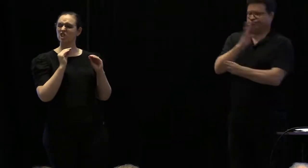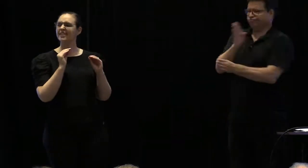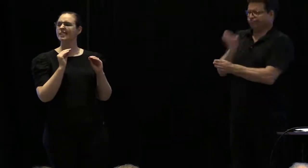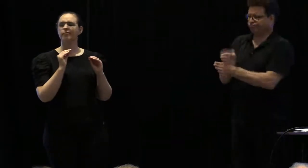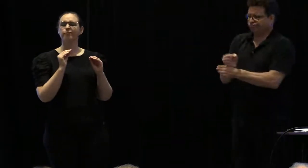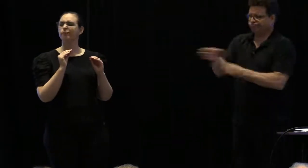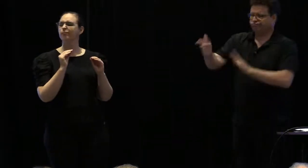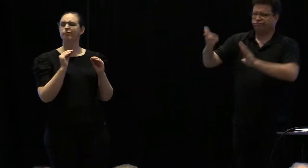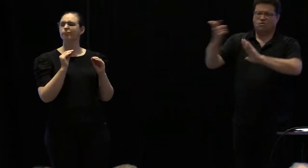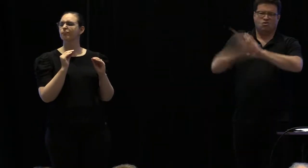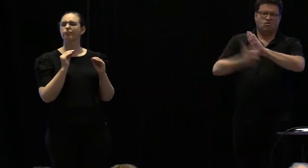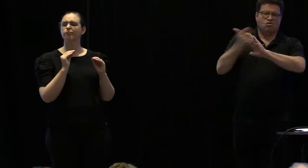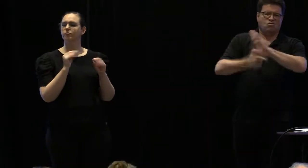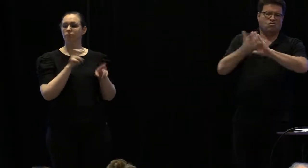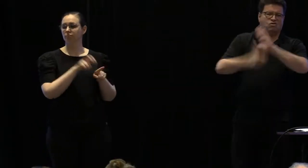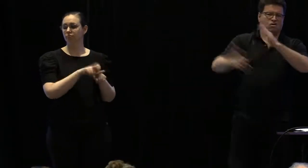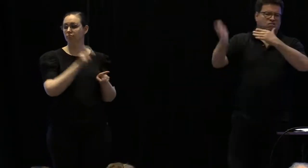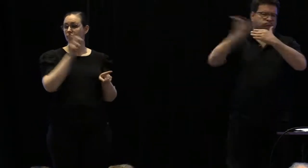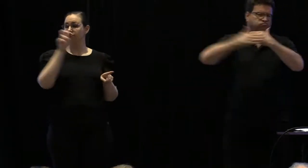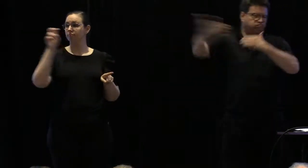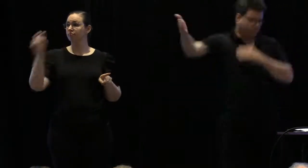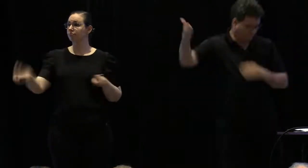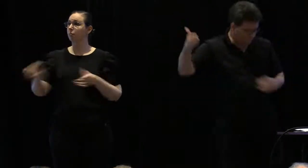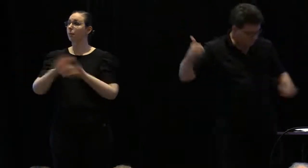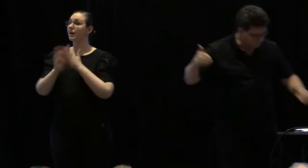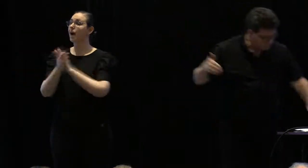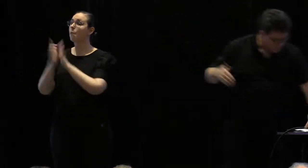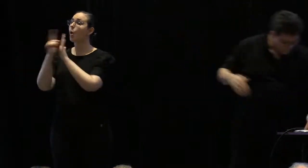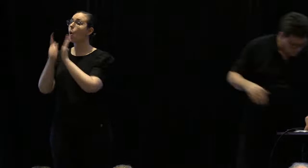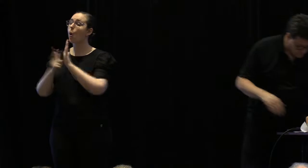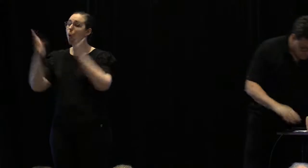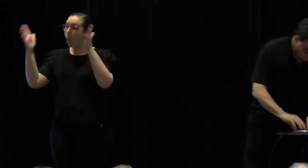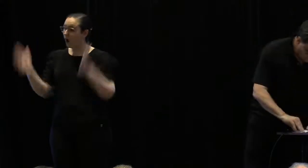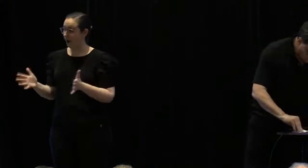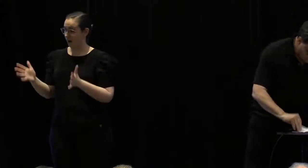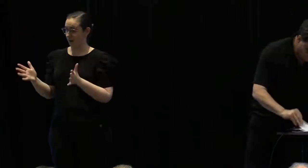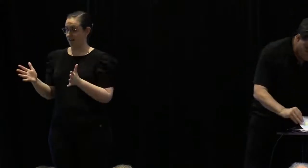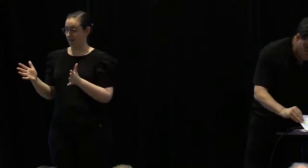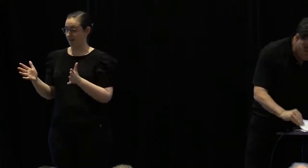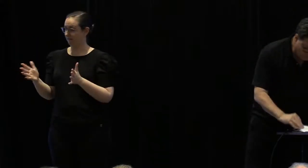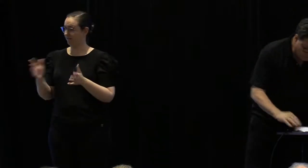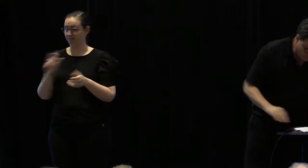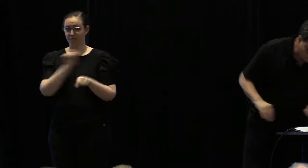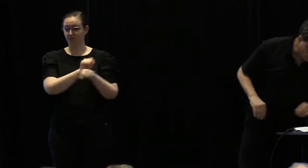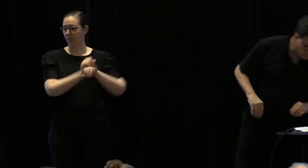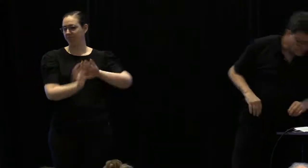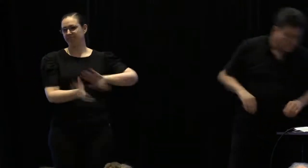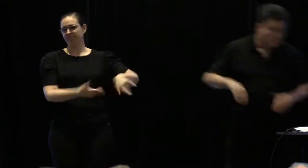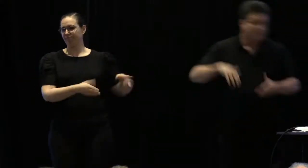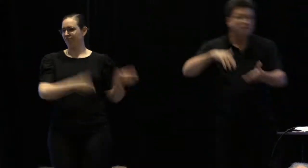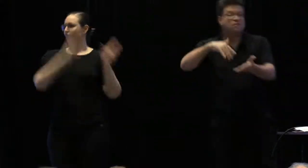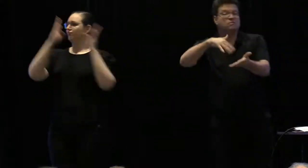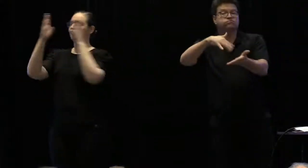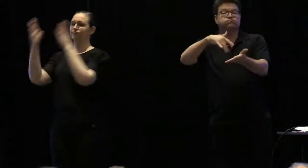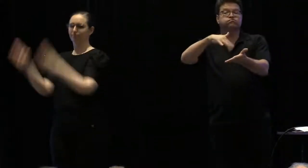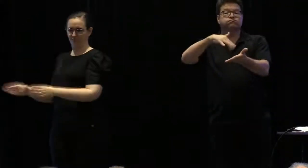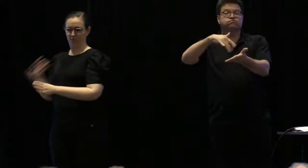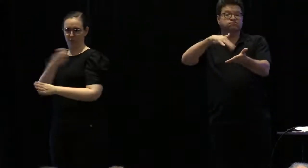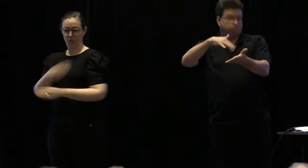Decided that his teaching career needed a change and became a lawyer thereafter.